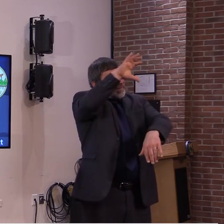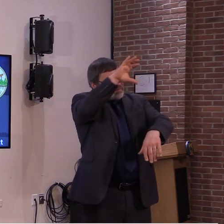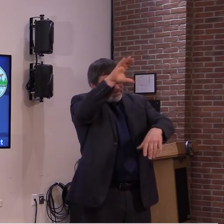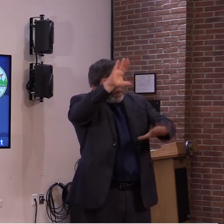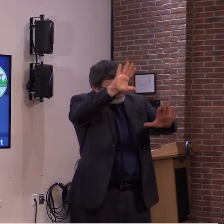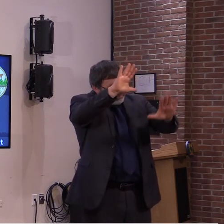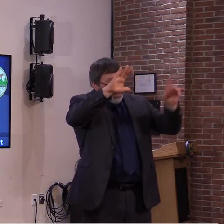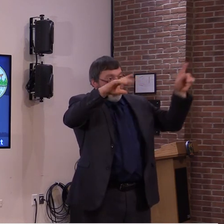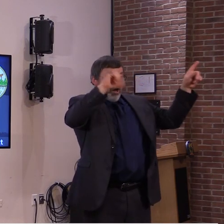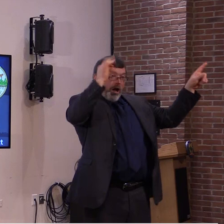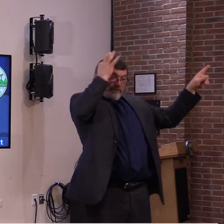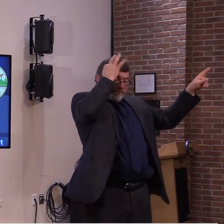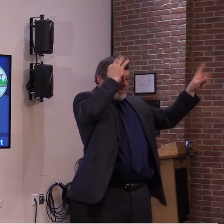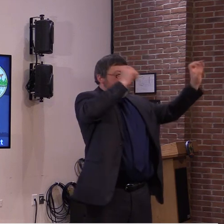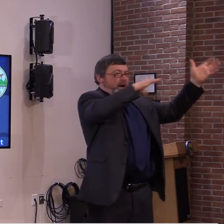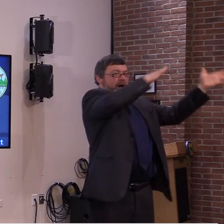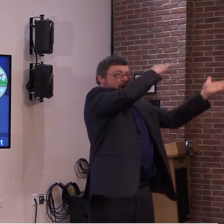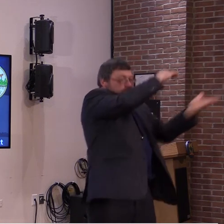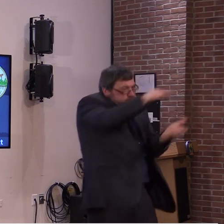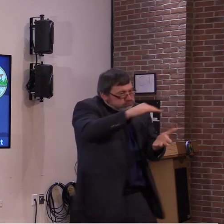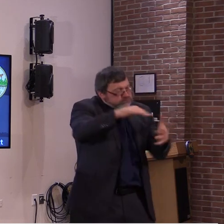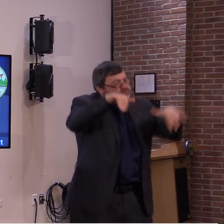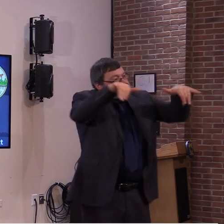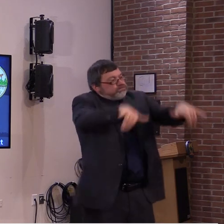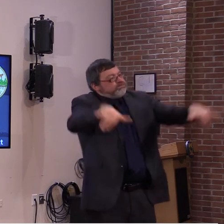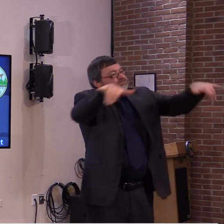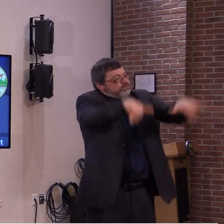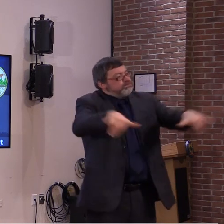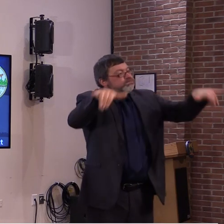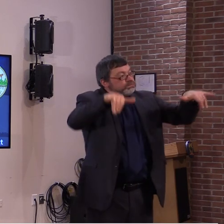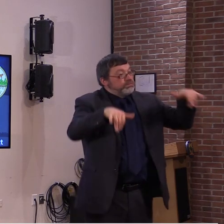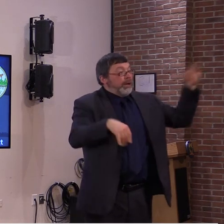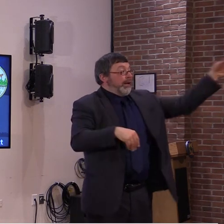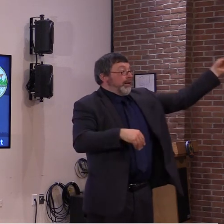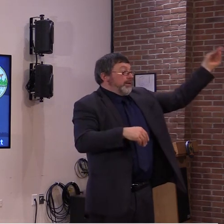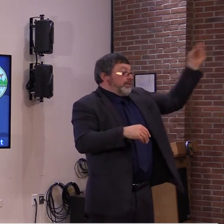But at this point in time, we're just going week to week.